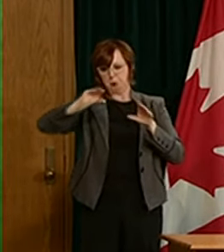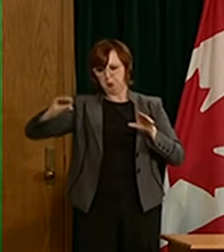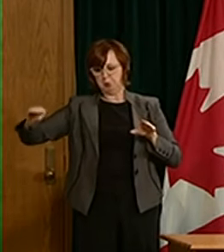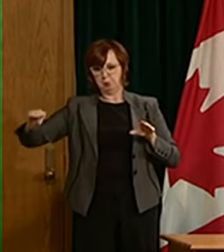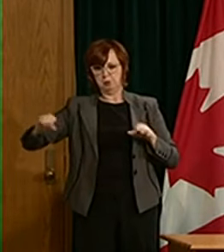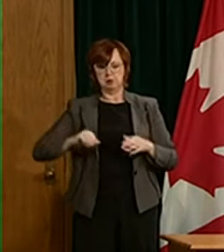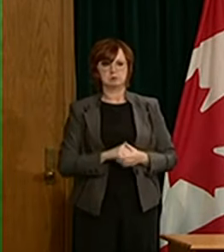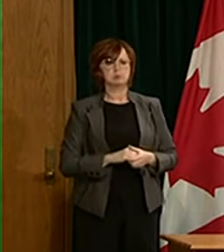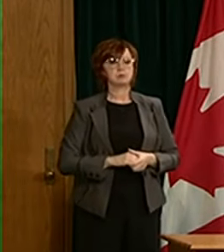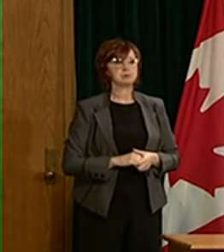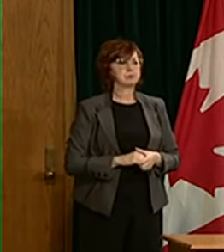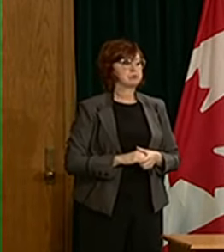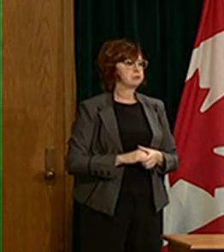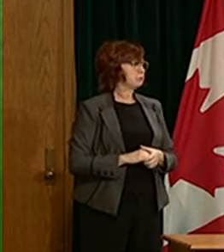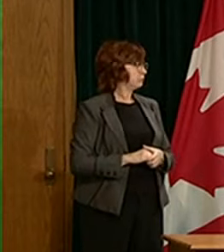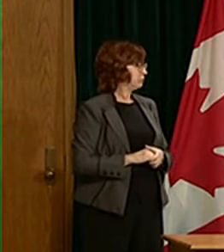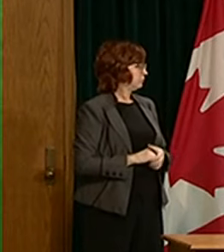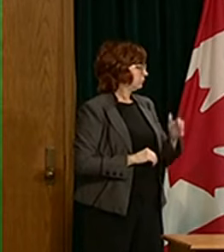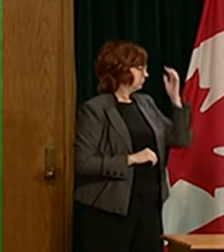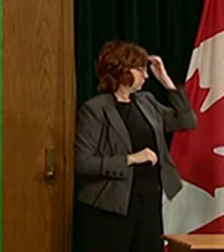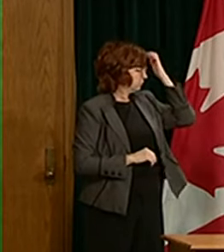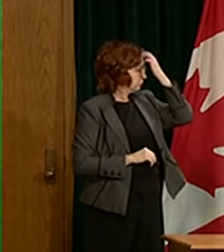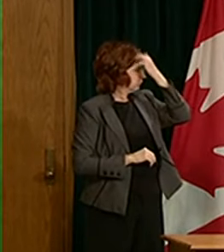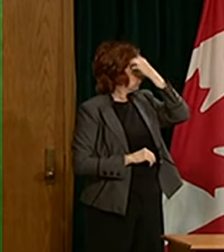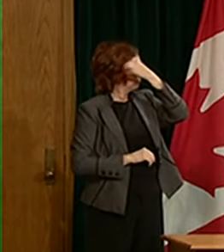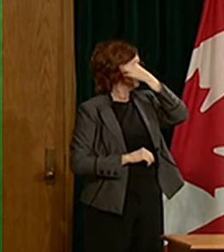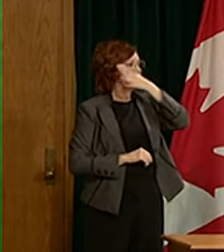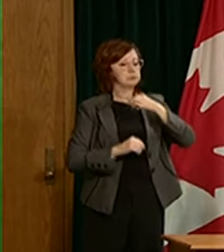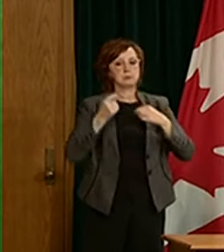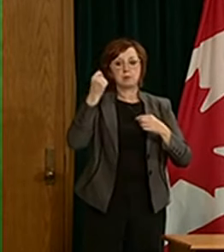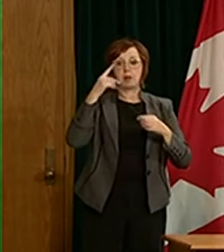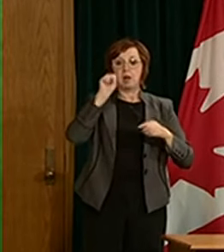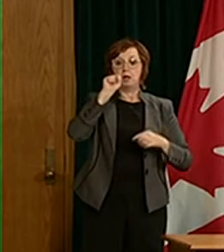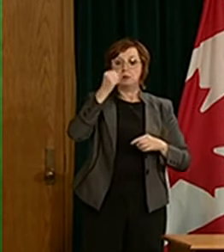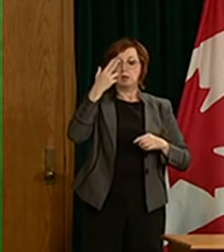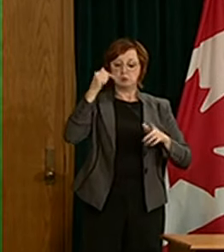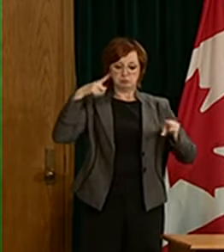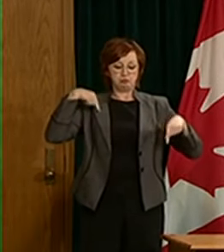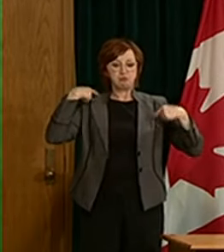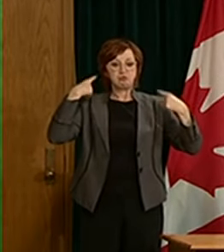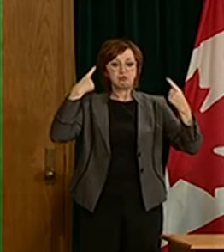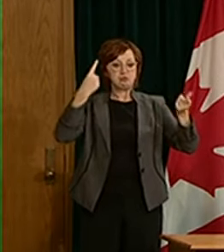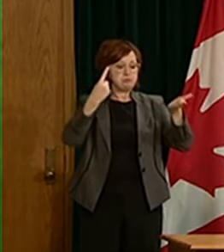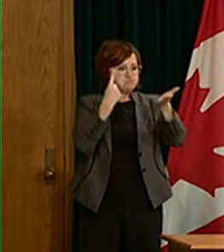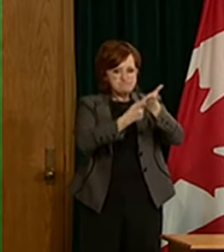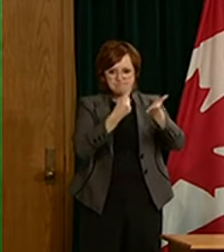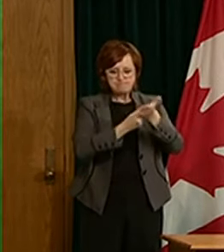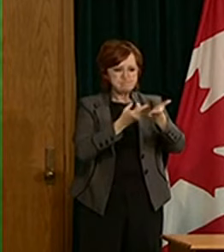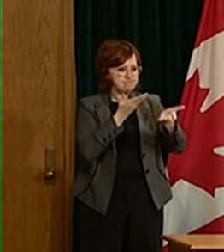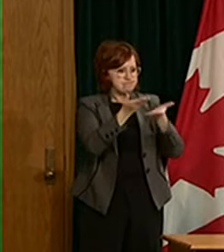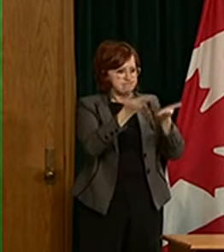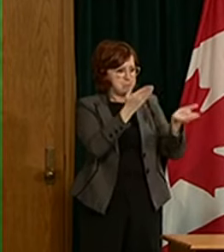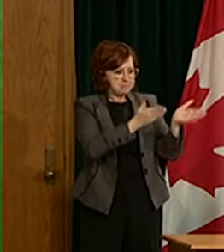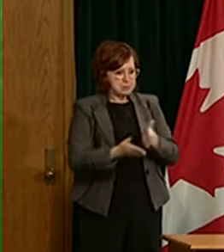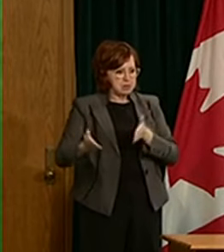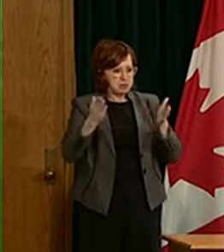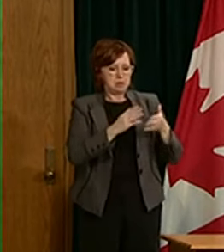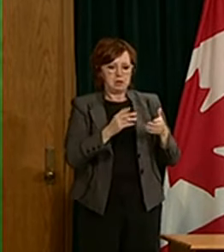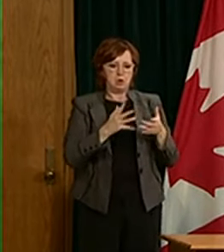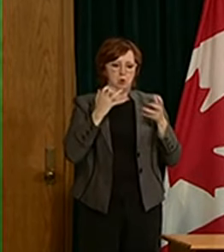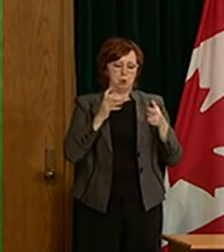In our planning, the SHA has based our response to COVID-19 on a strategy that includes containment, delay, and